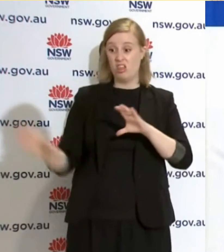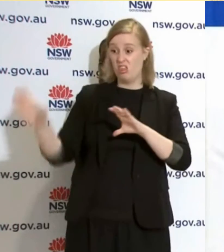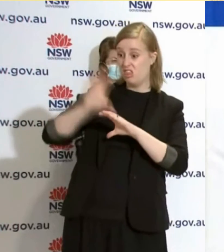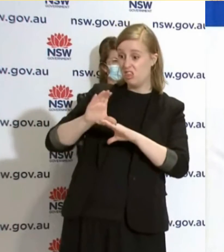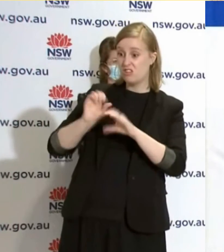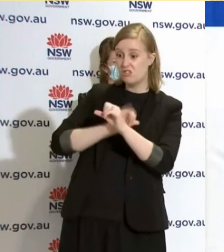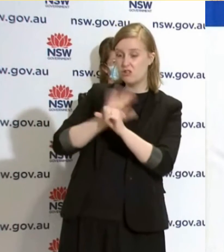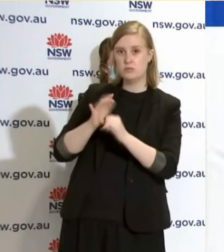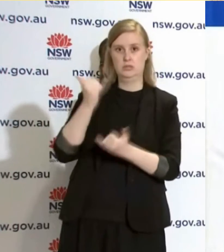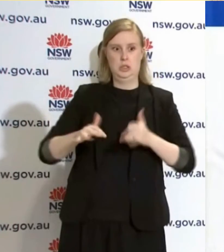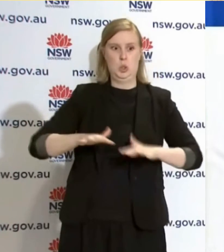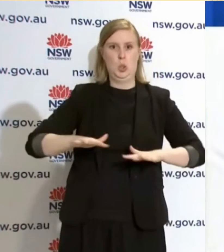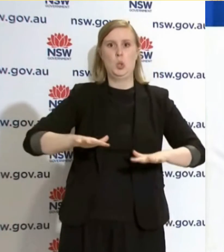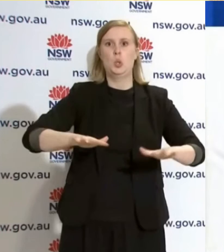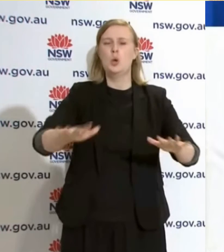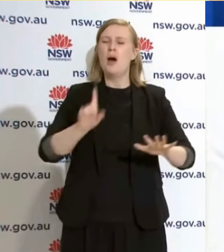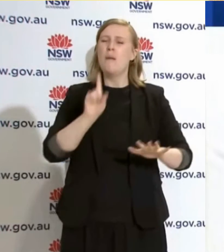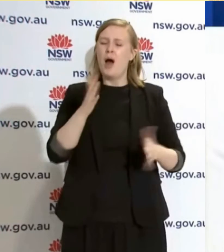health needs are met. Tony